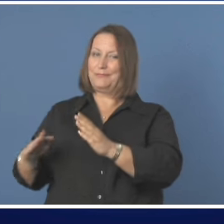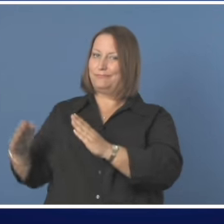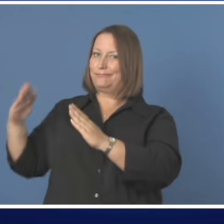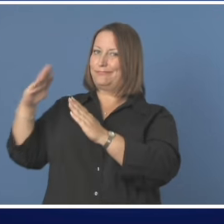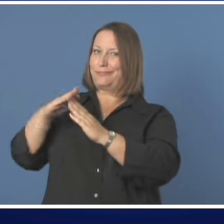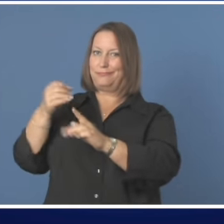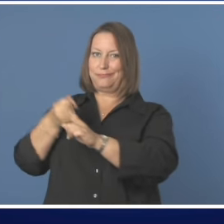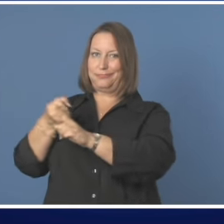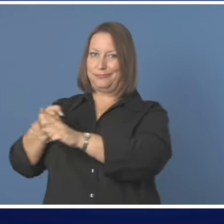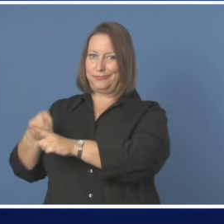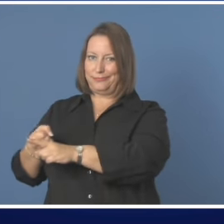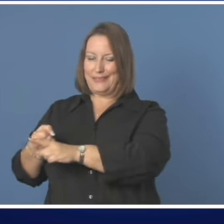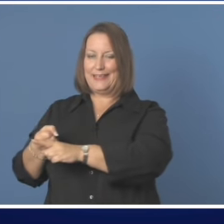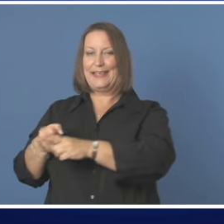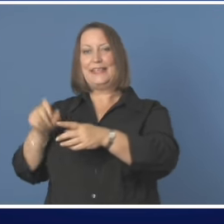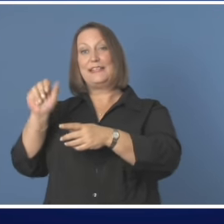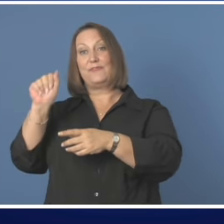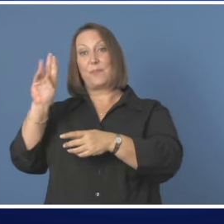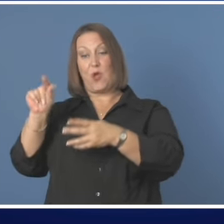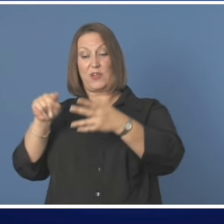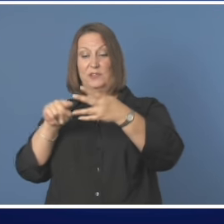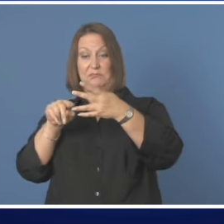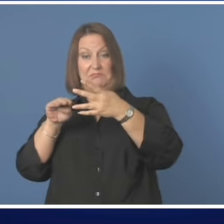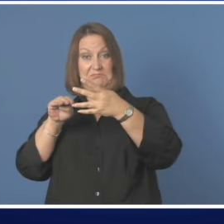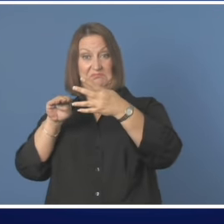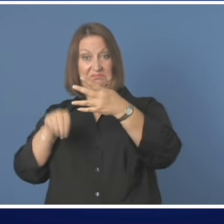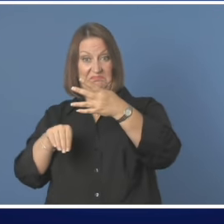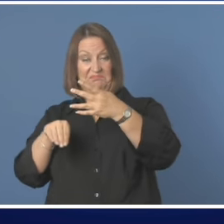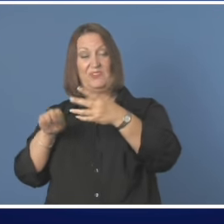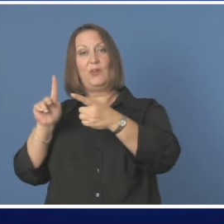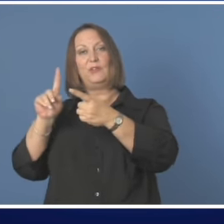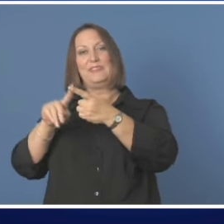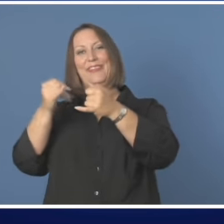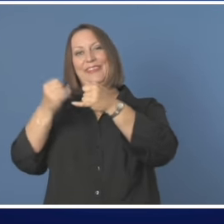season from mid-August to late October.